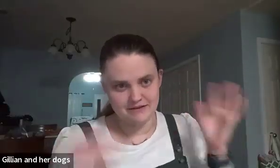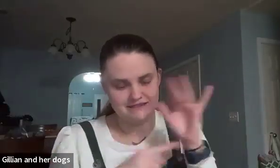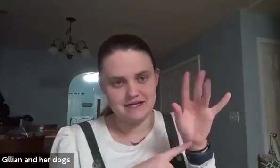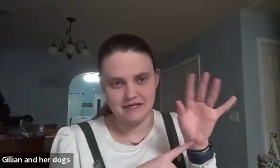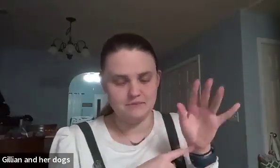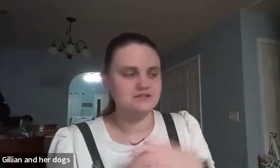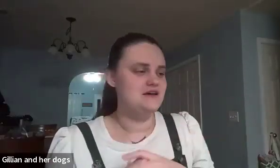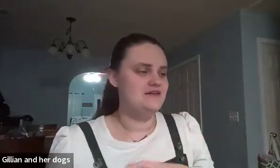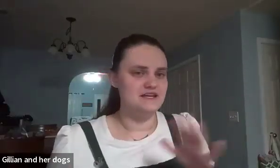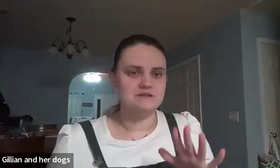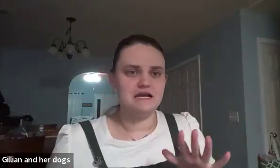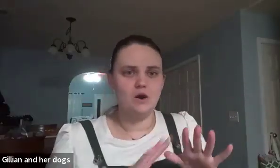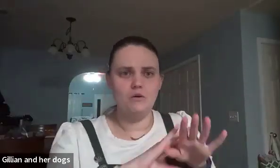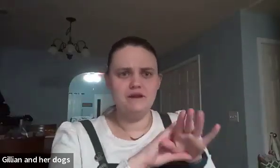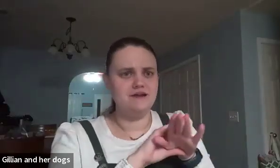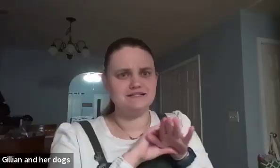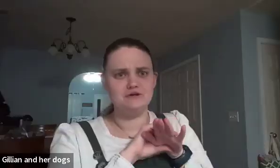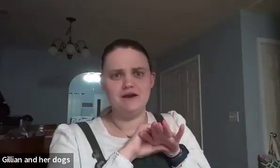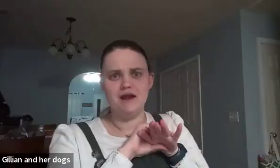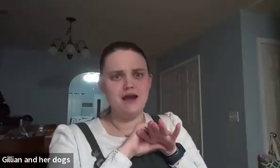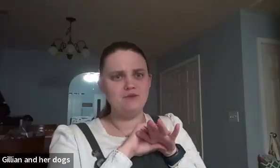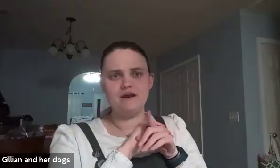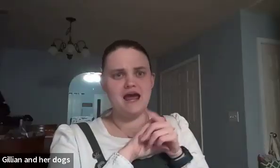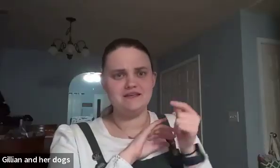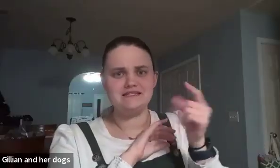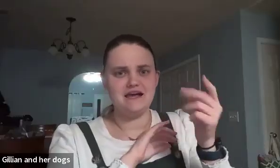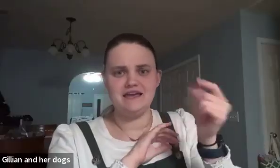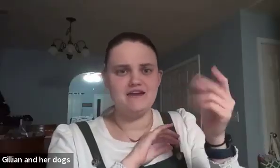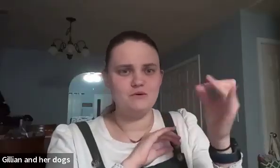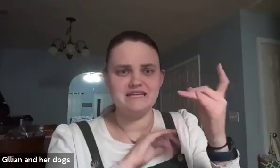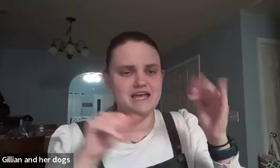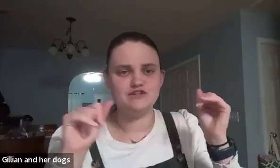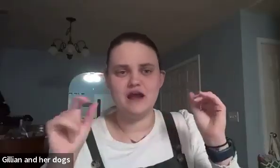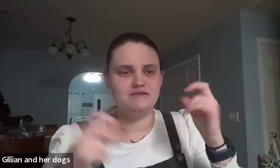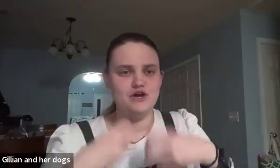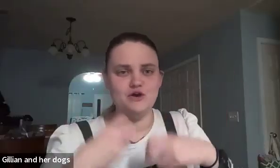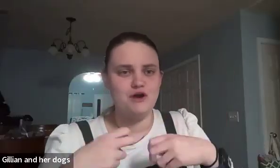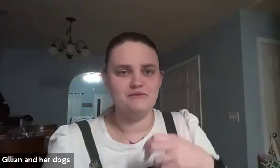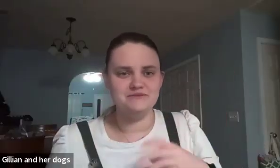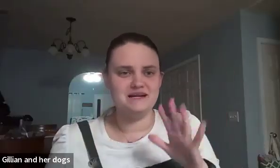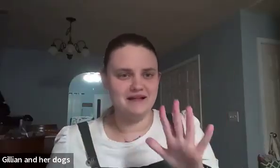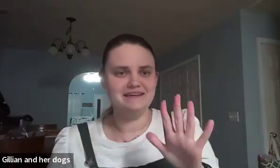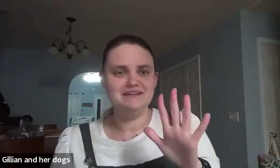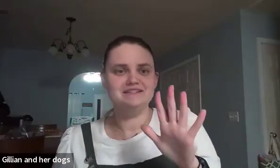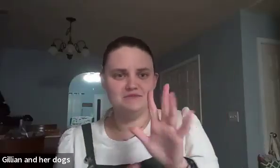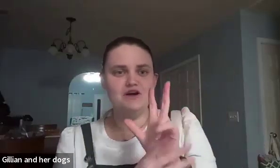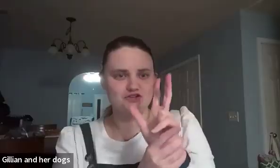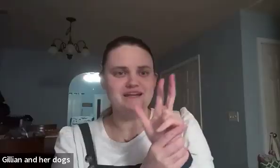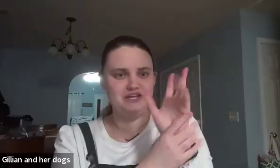like signing numbers. That's why I was like, oh, we've got to slow down. I'm going at this like everyone's hands are having no problems. And I'm like, some of y'all are trying to get